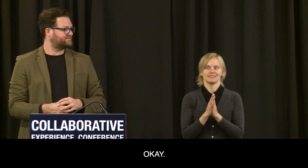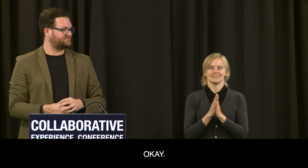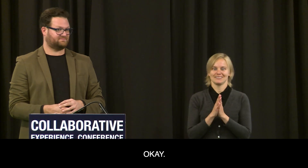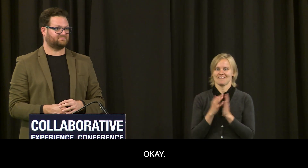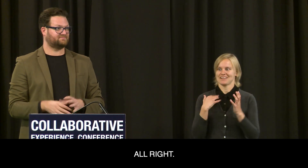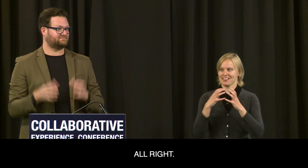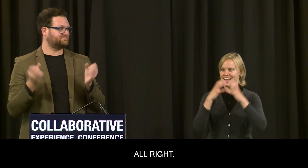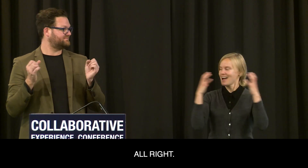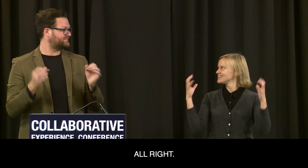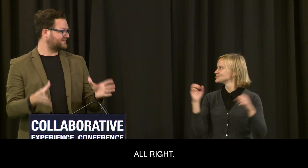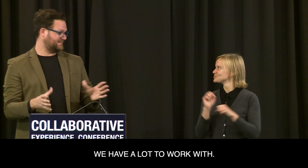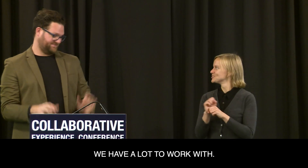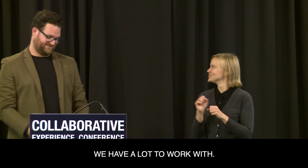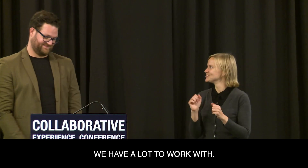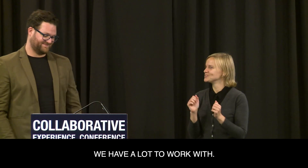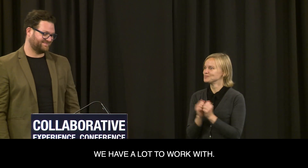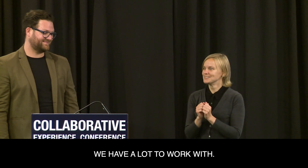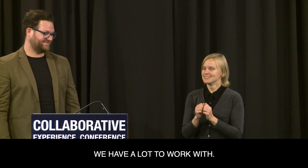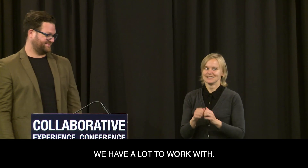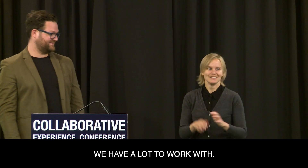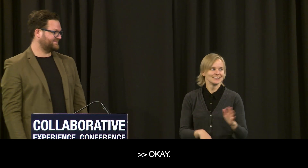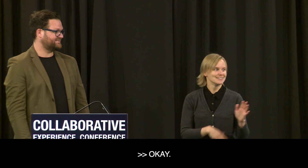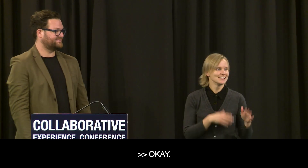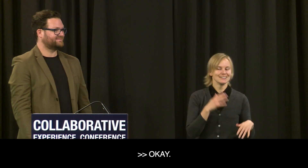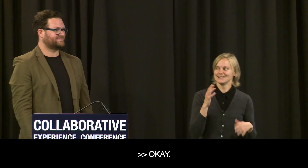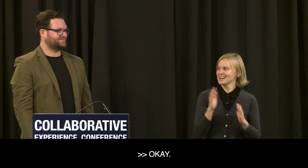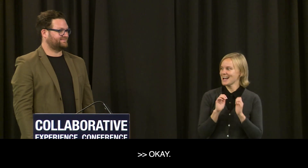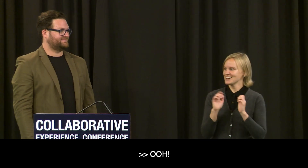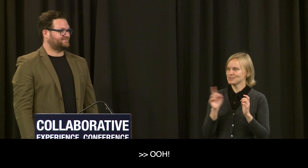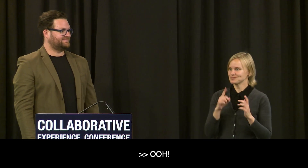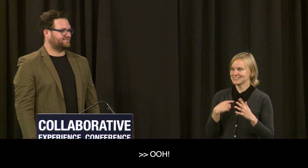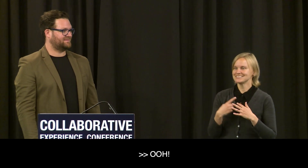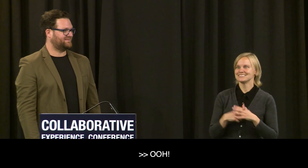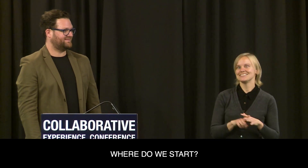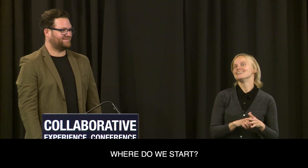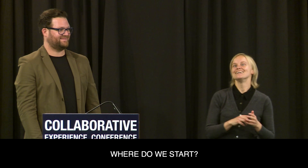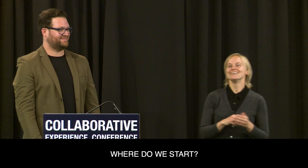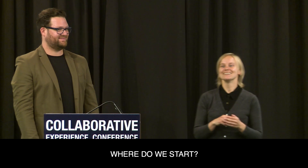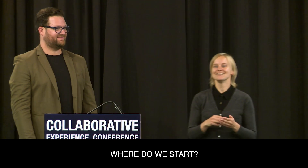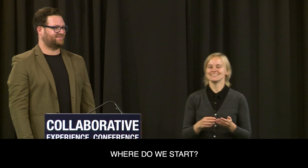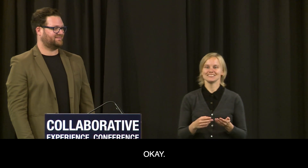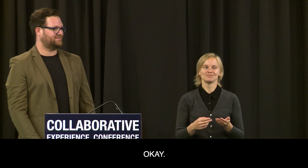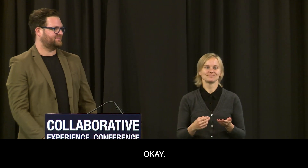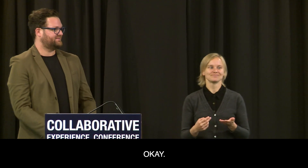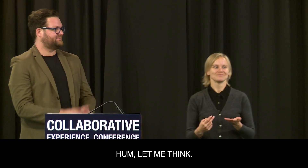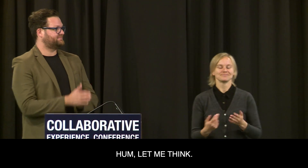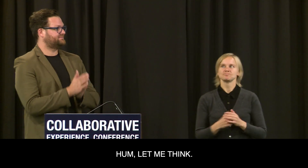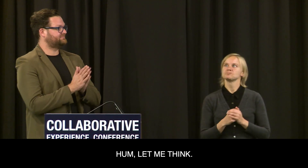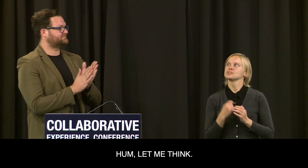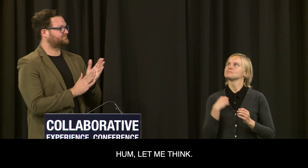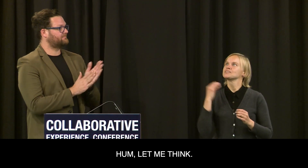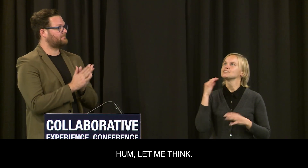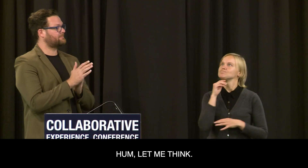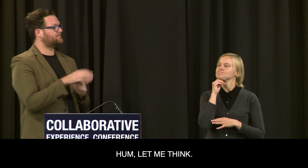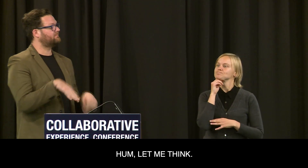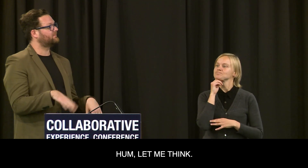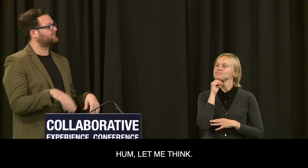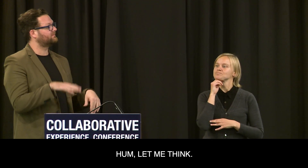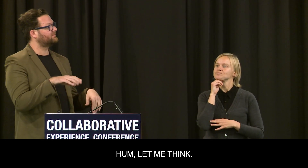Okay. All right. We have a lot to work with. Okay. Whew. Where do we start? Okay. Let me think.